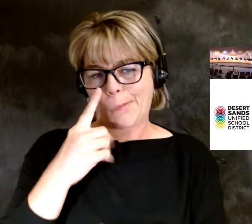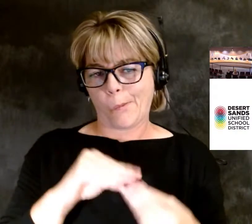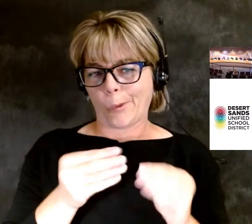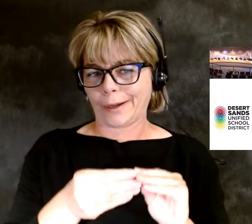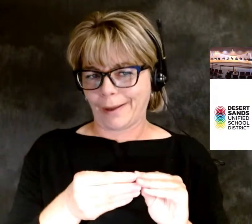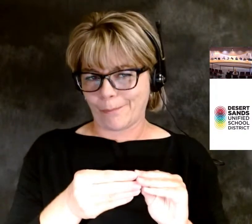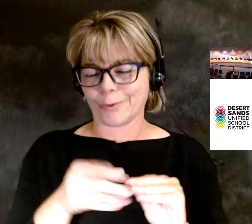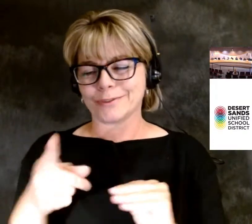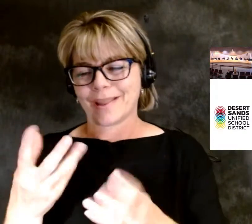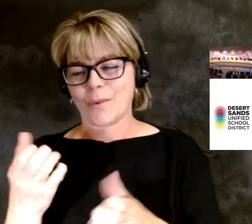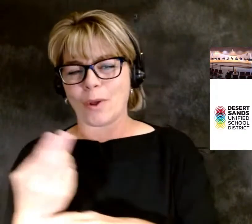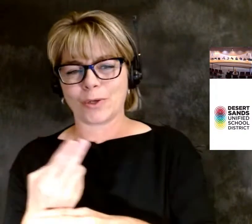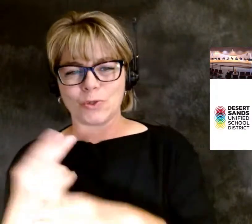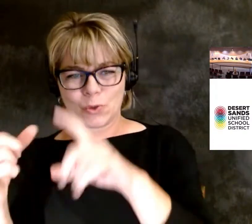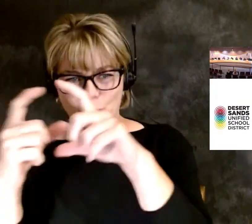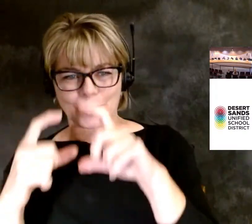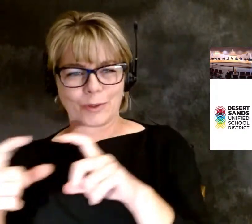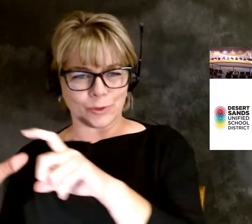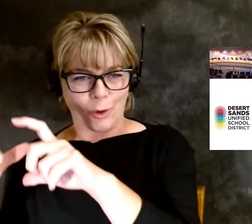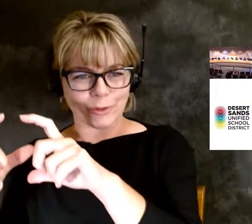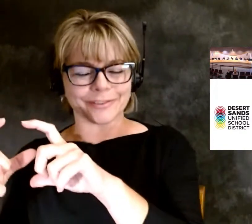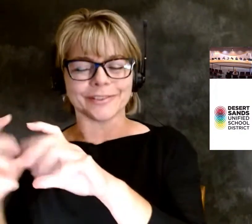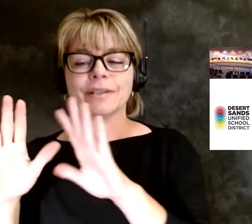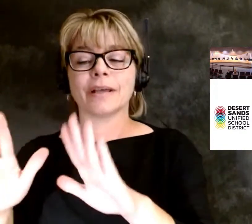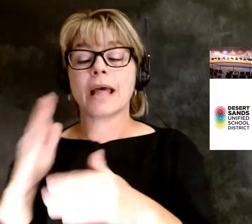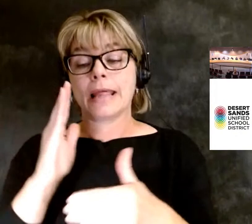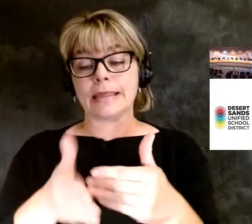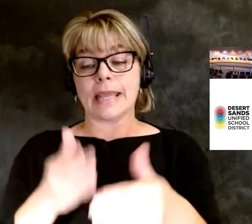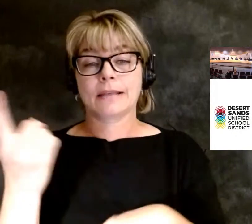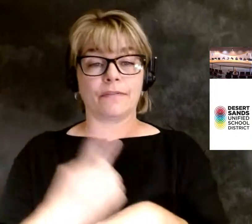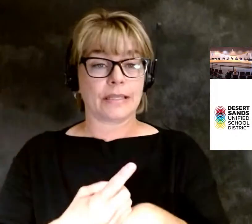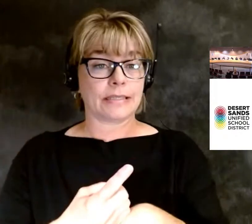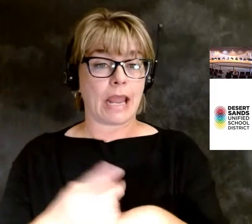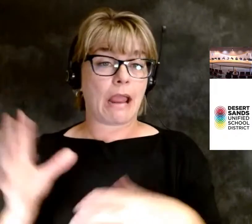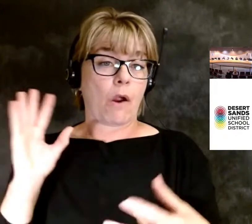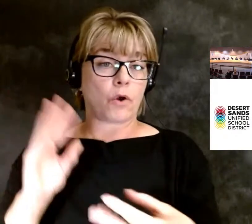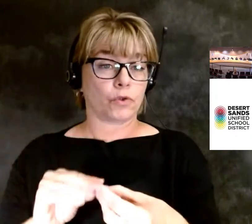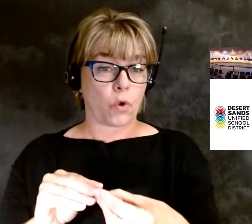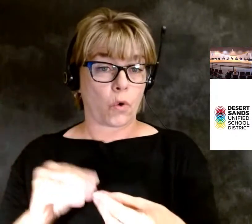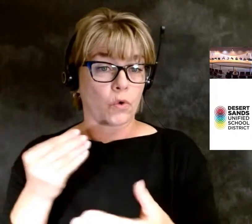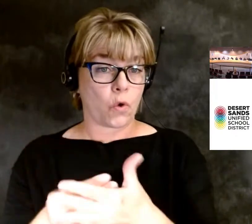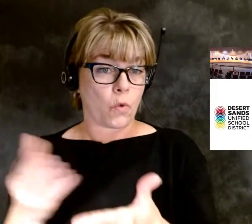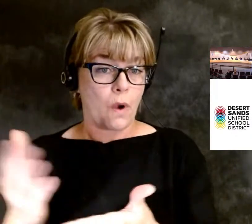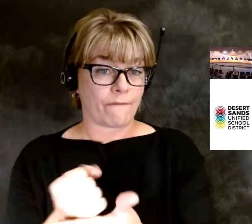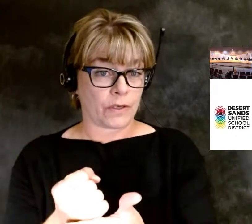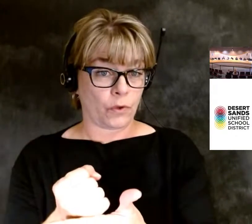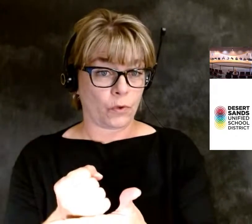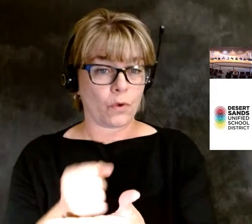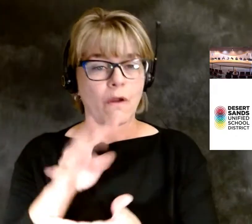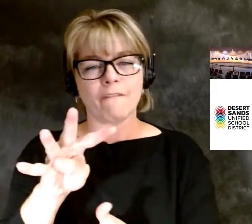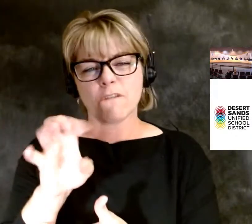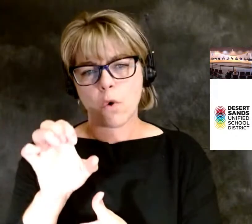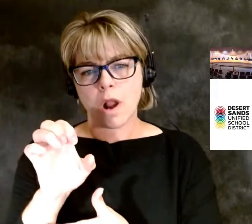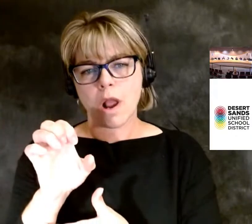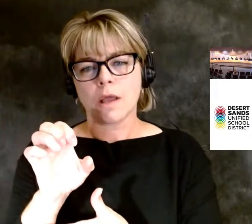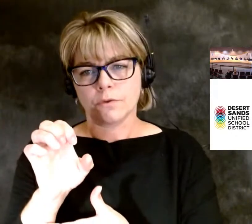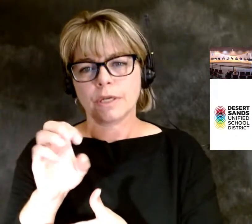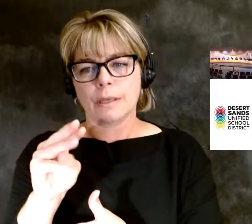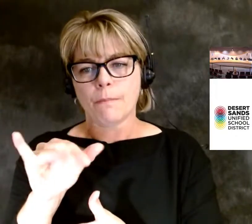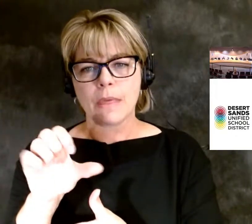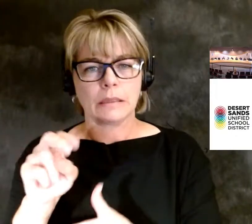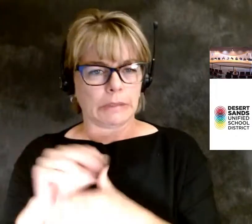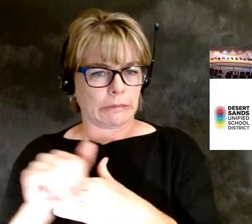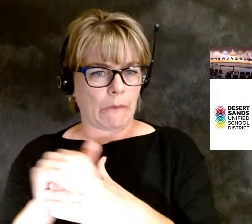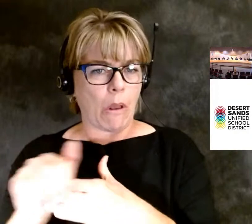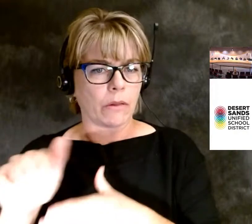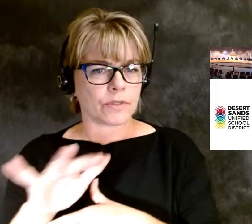day, our total revenue budget is it's about $494 million in the general fund. So